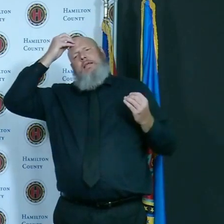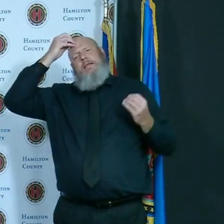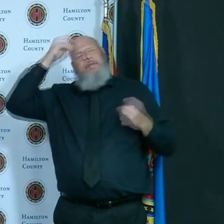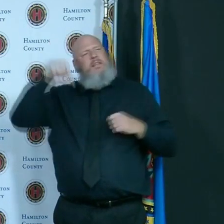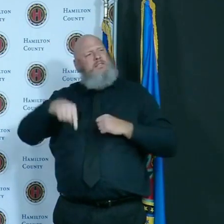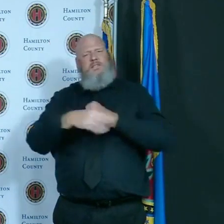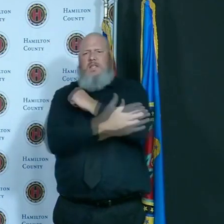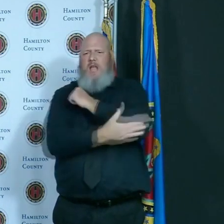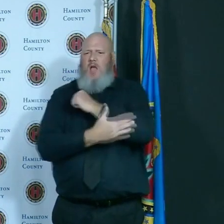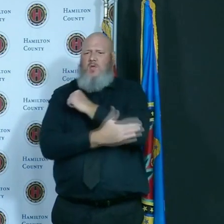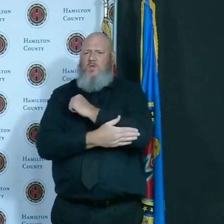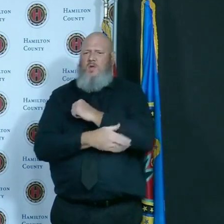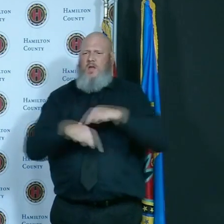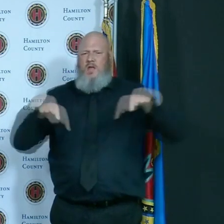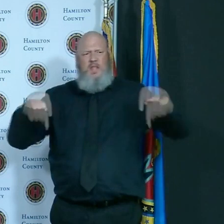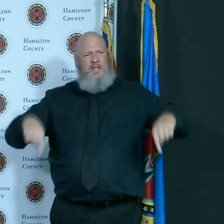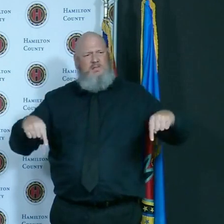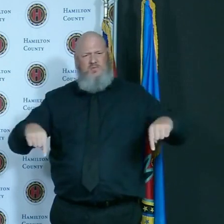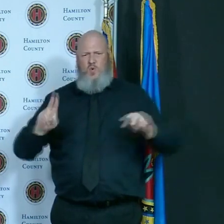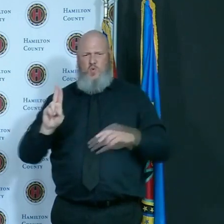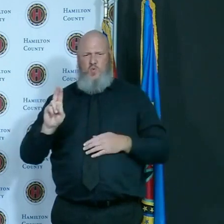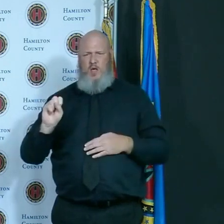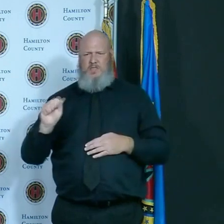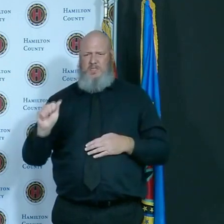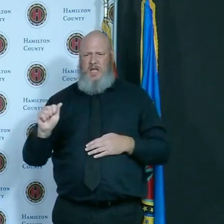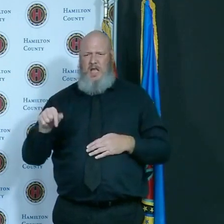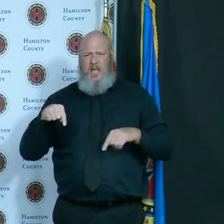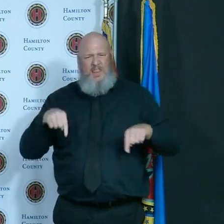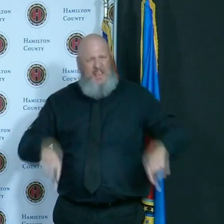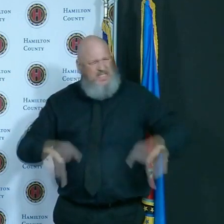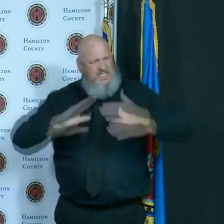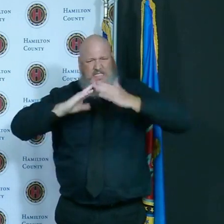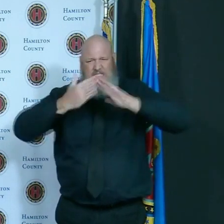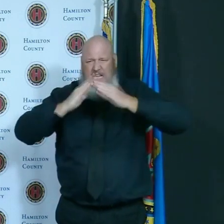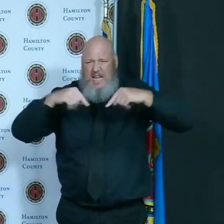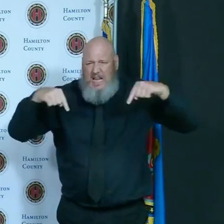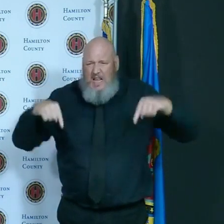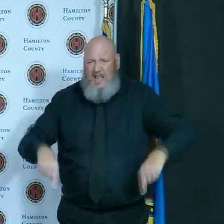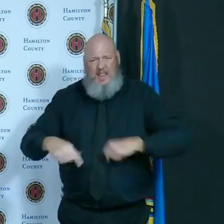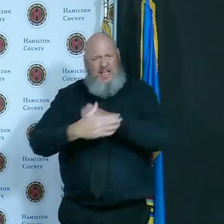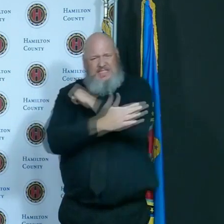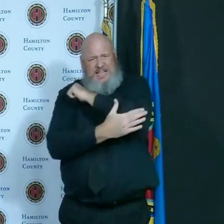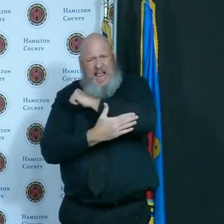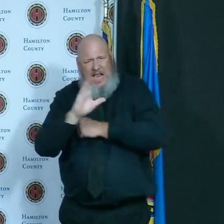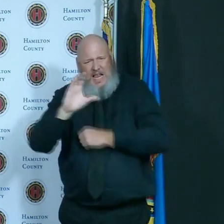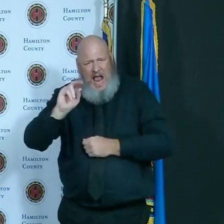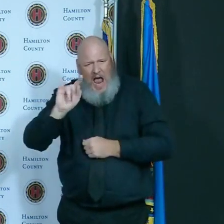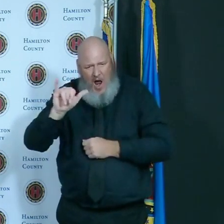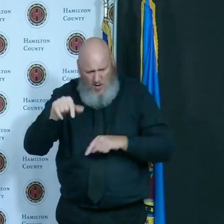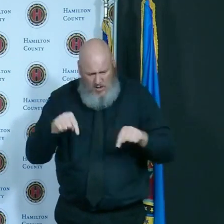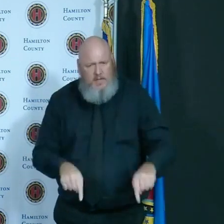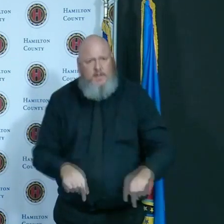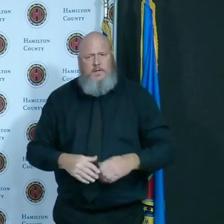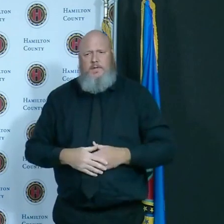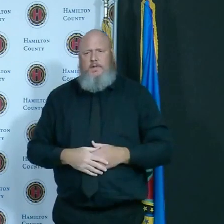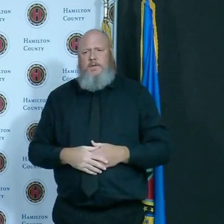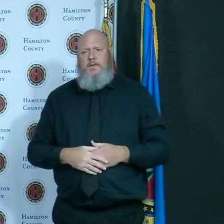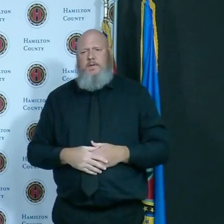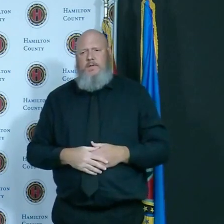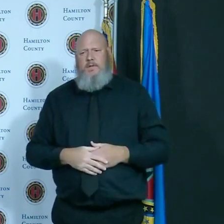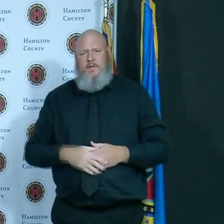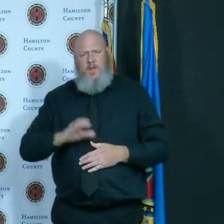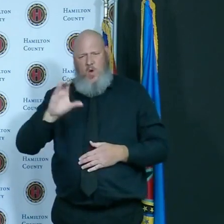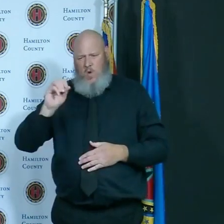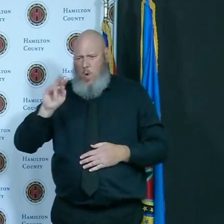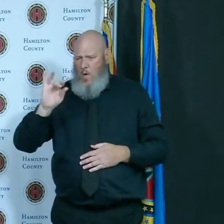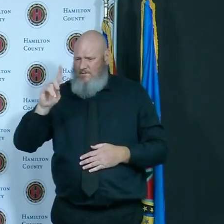county, related to this very serious issue and pandemic that's facing us all in this world, the most